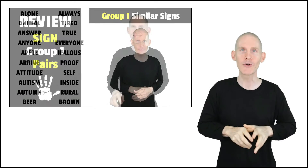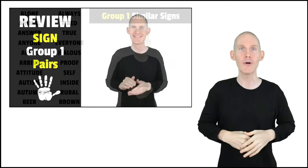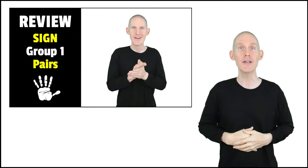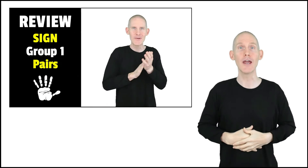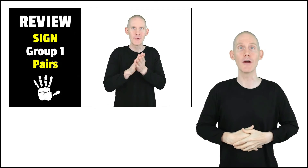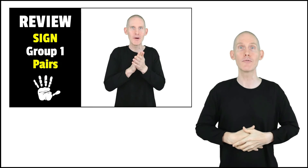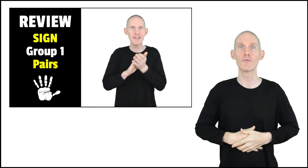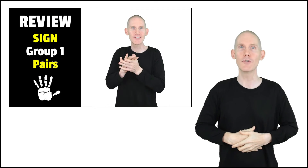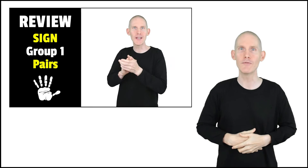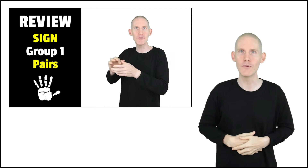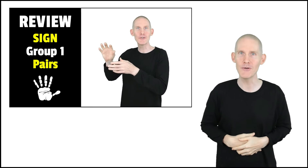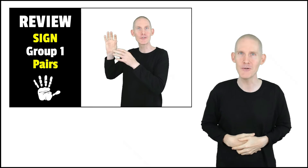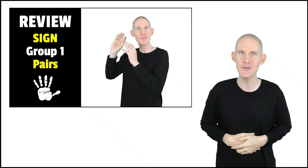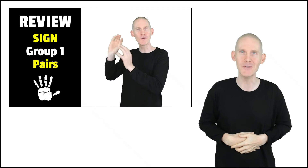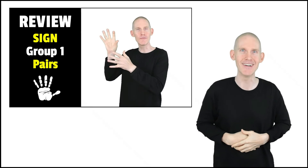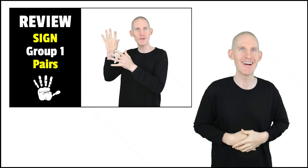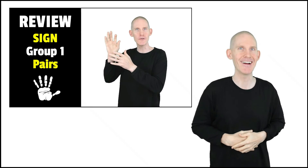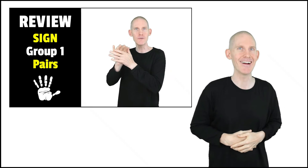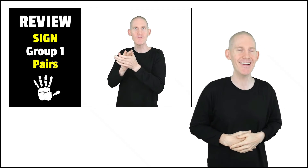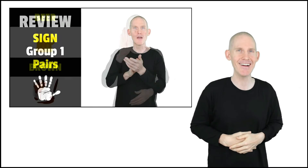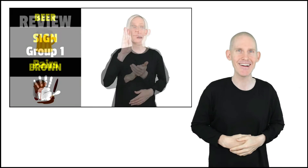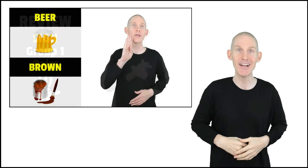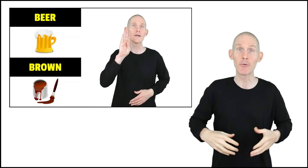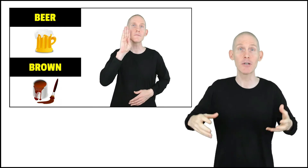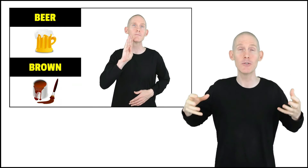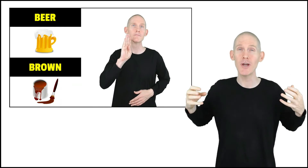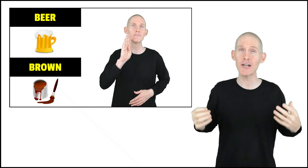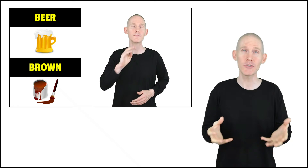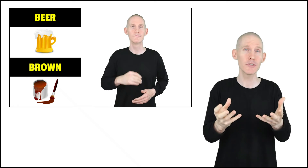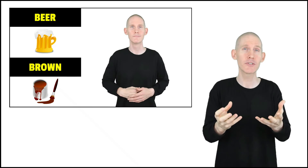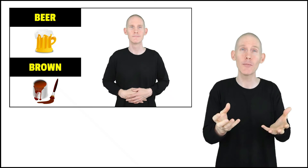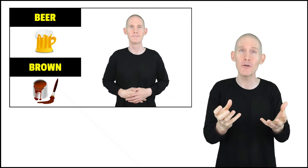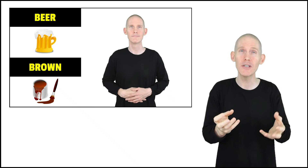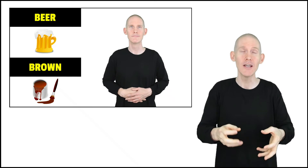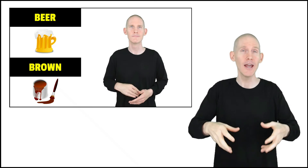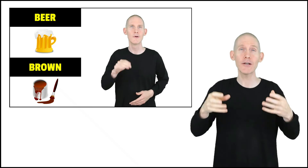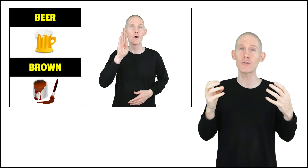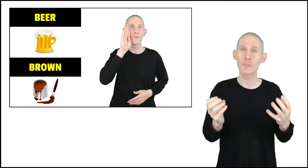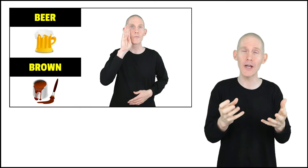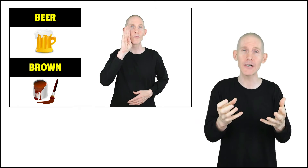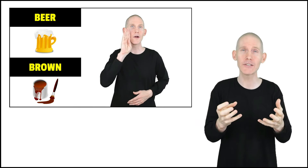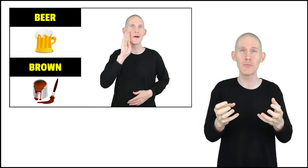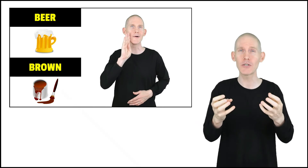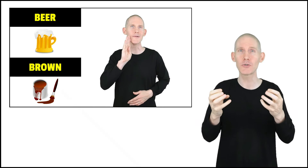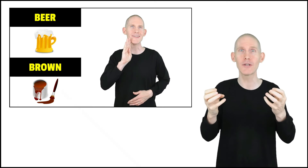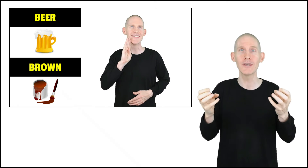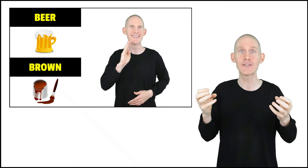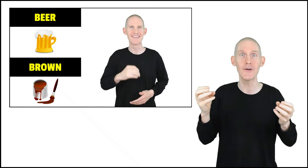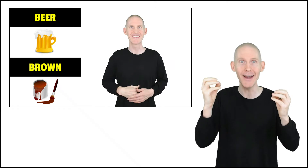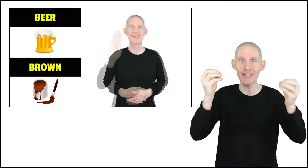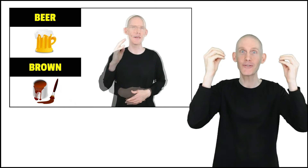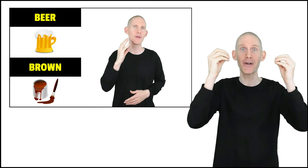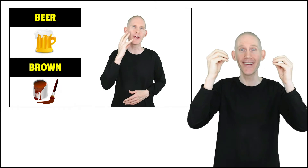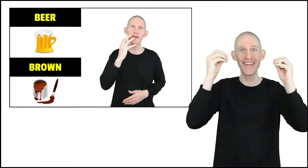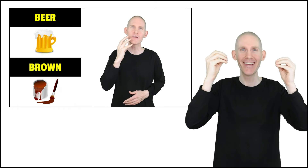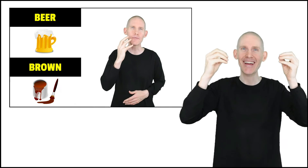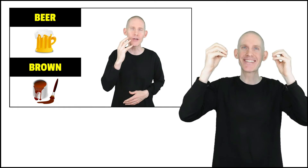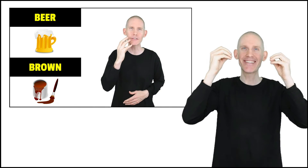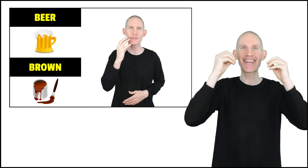to have review. Aha! We're going to do extra summary, extra practice to make sure that things are extra sticking in